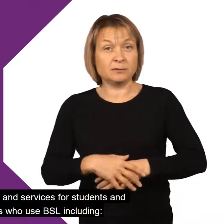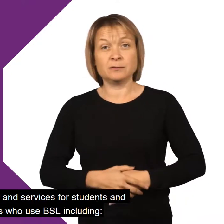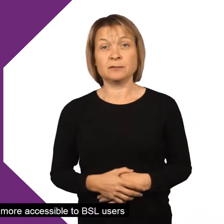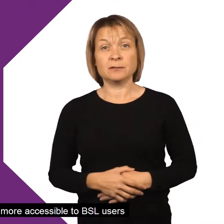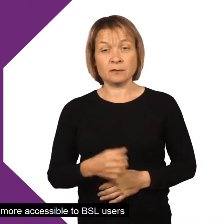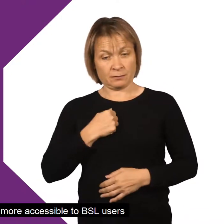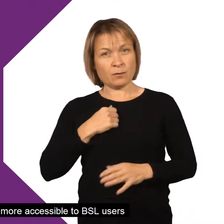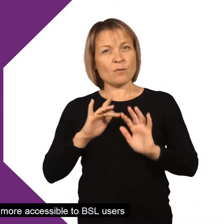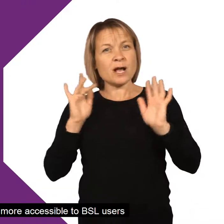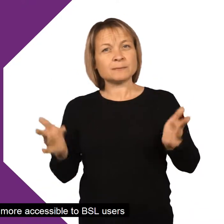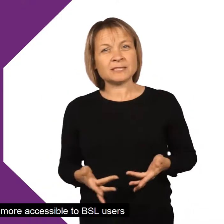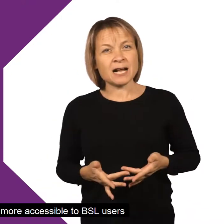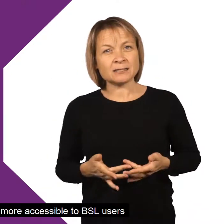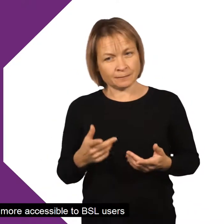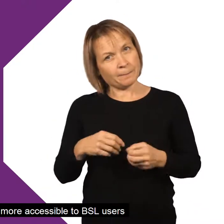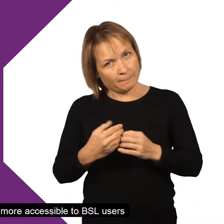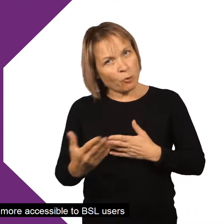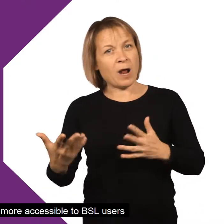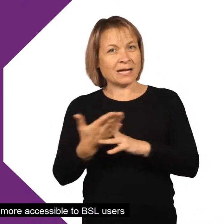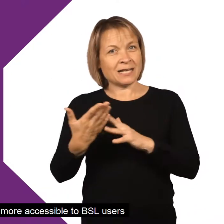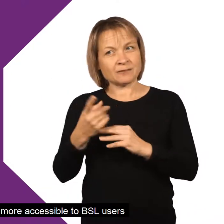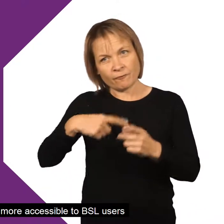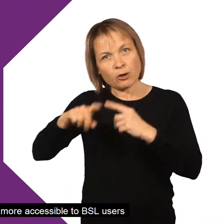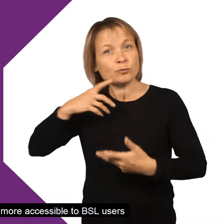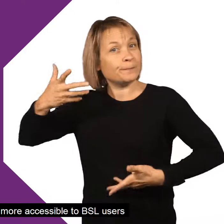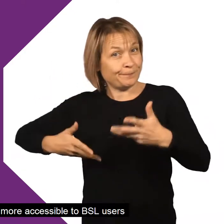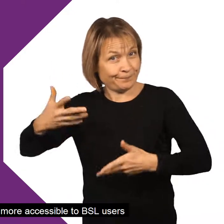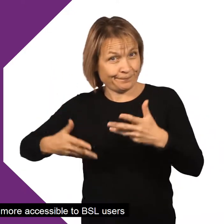Making our website more accessible to BSL users